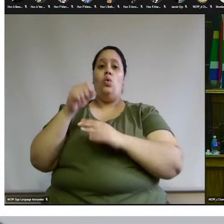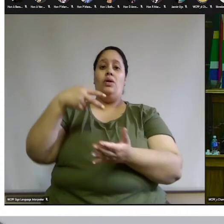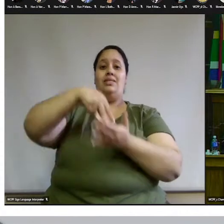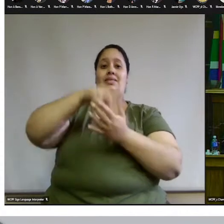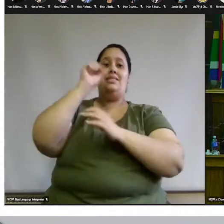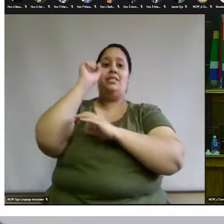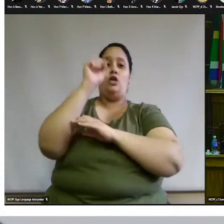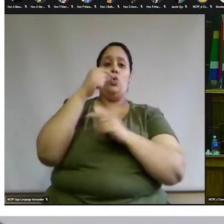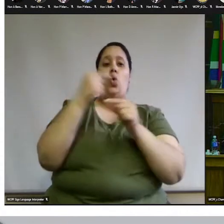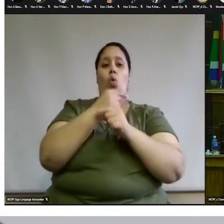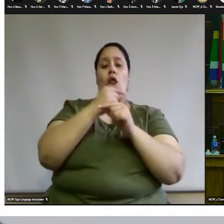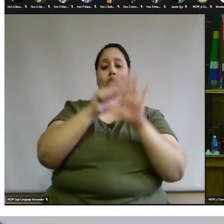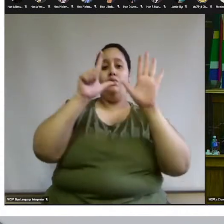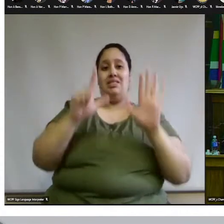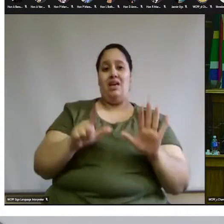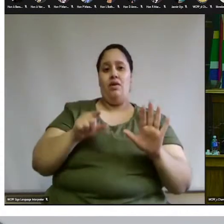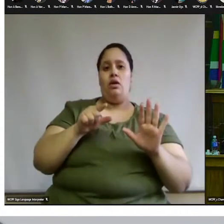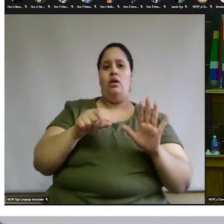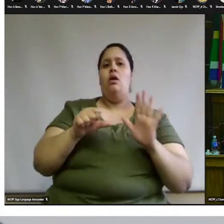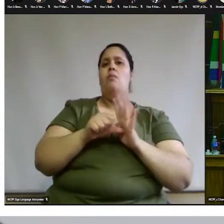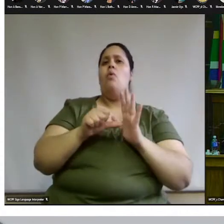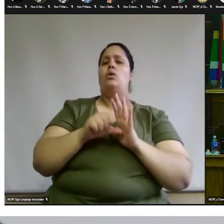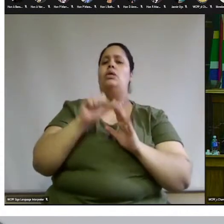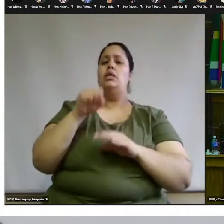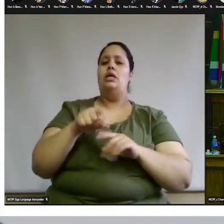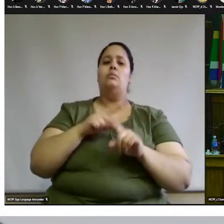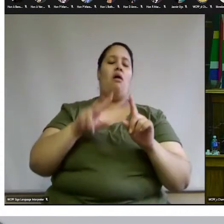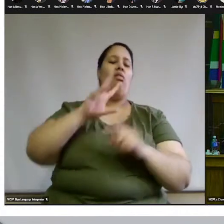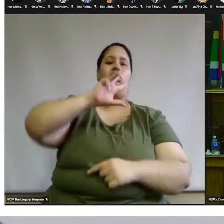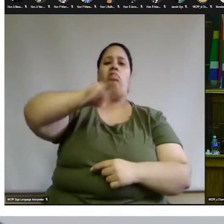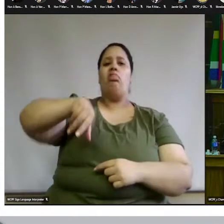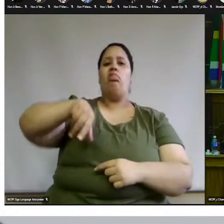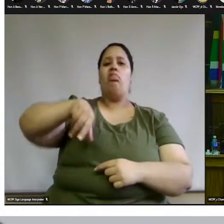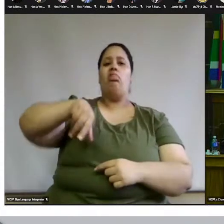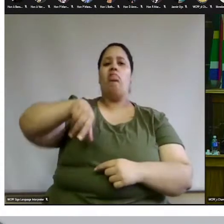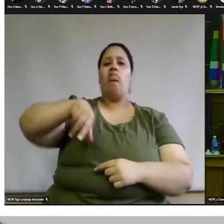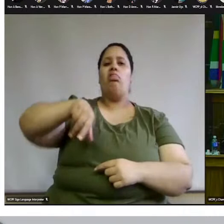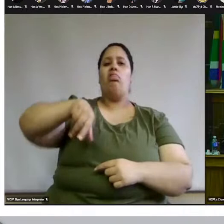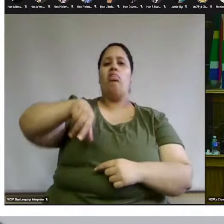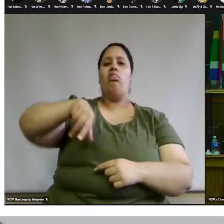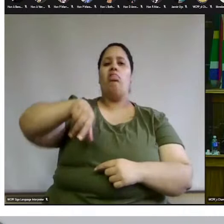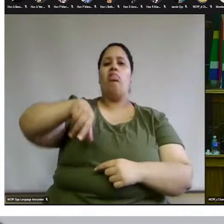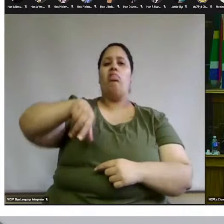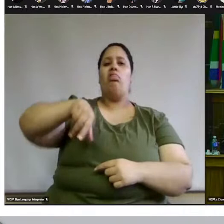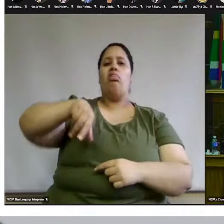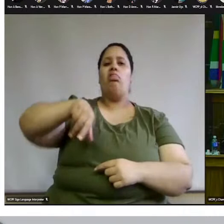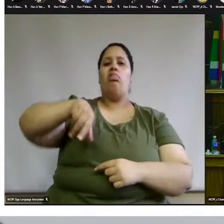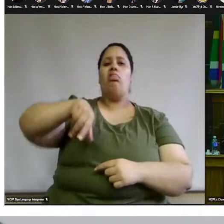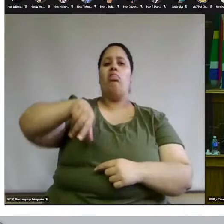are admirable, but unfortunately neglected. In Drakenstein and other rural areas,